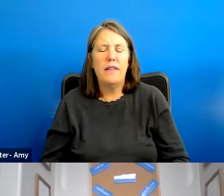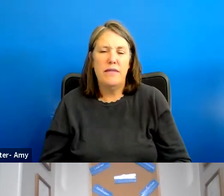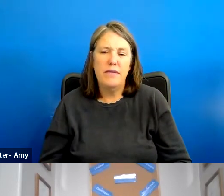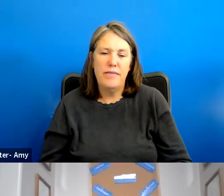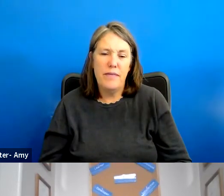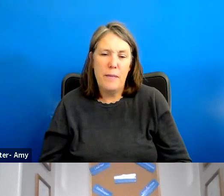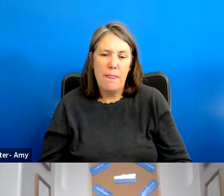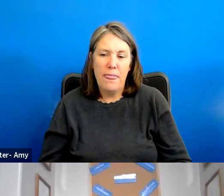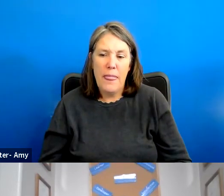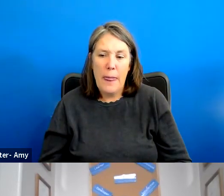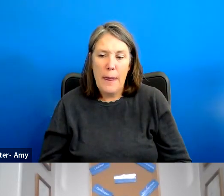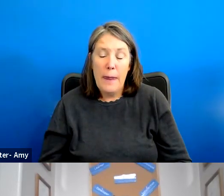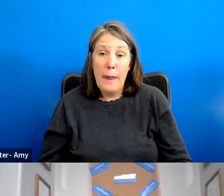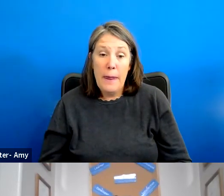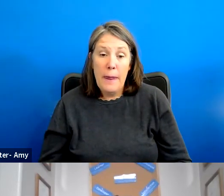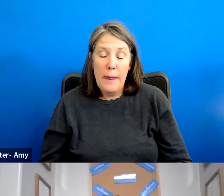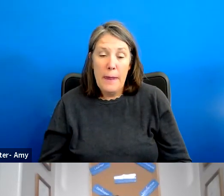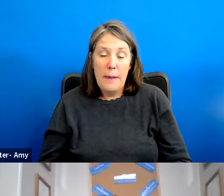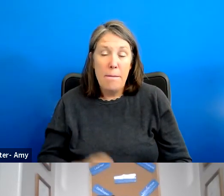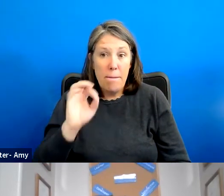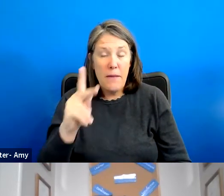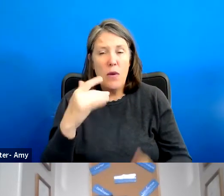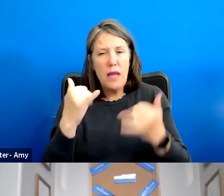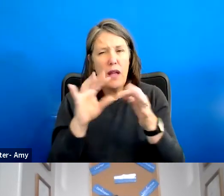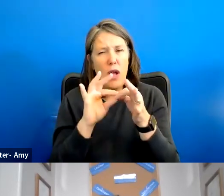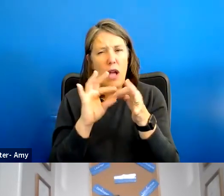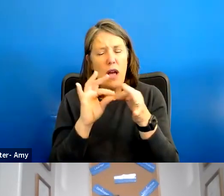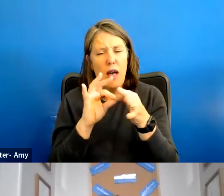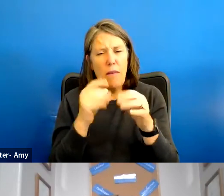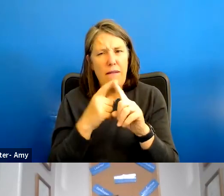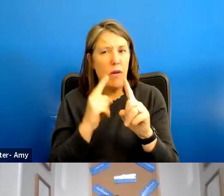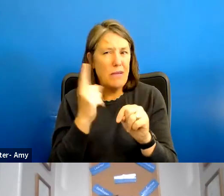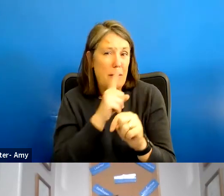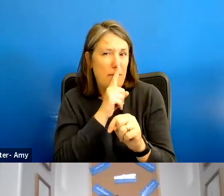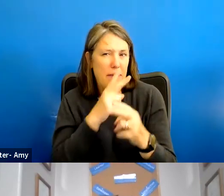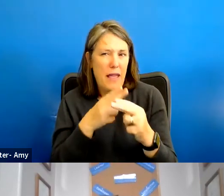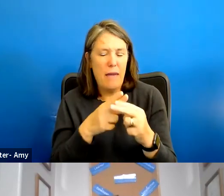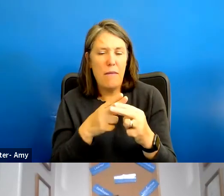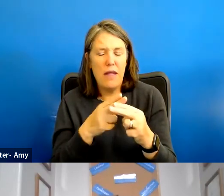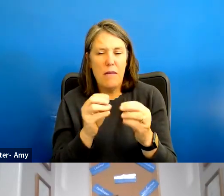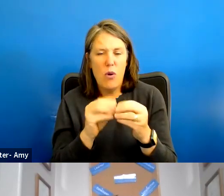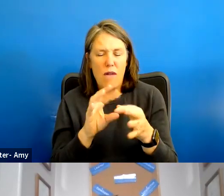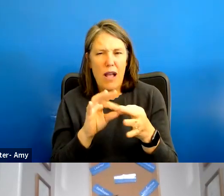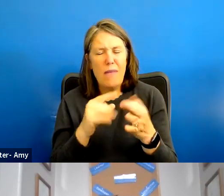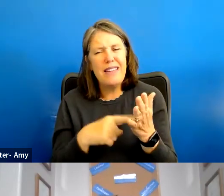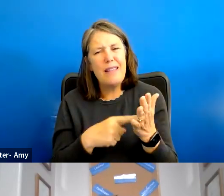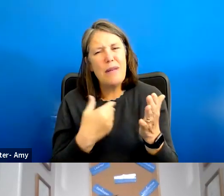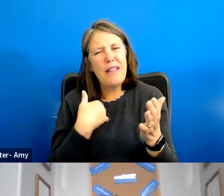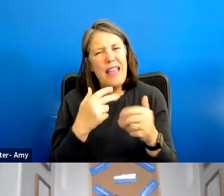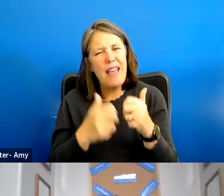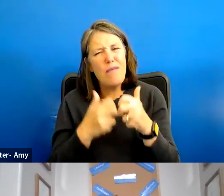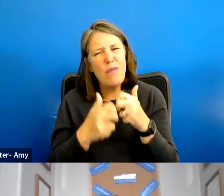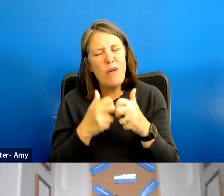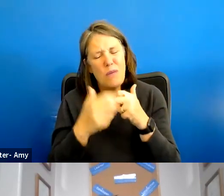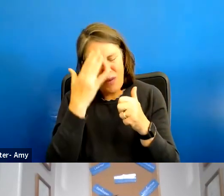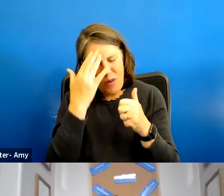Okay, this was a comment coming from anonymous, more of a comment. Sometimes I have trouble knowing how much I